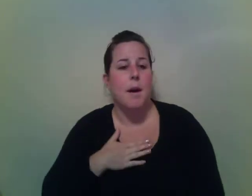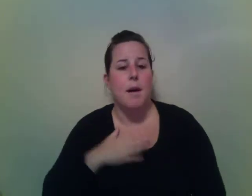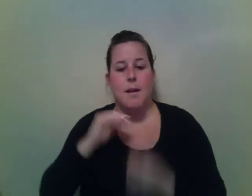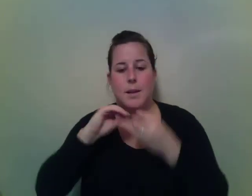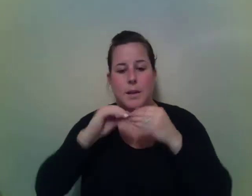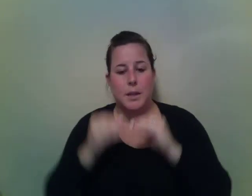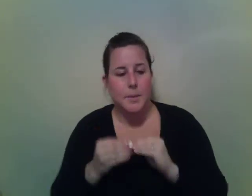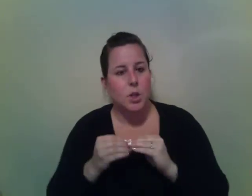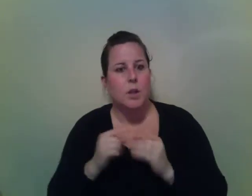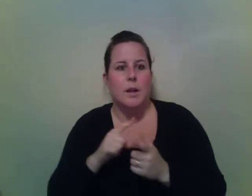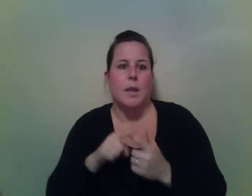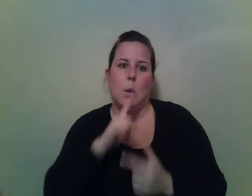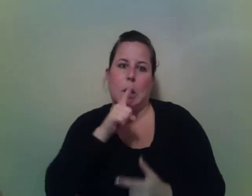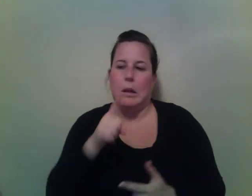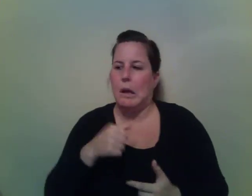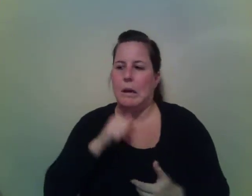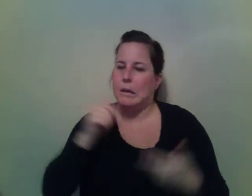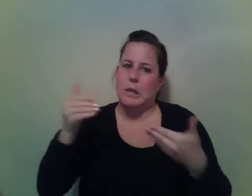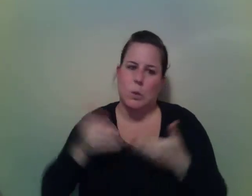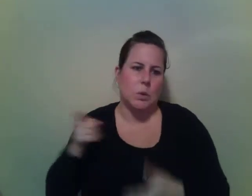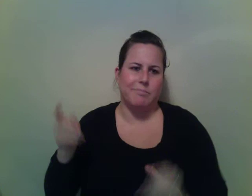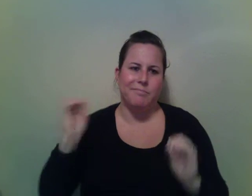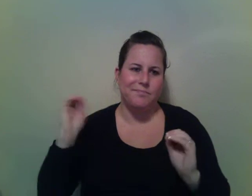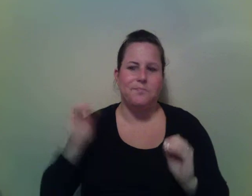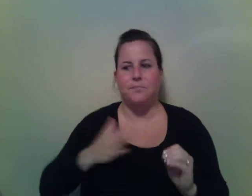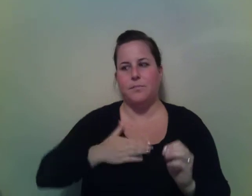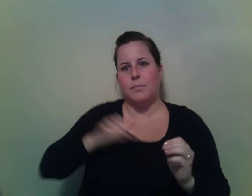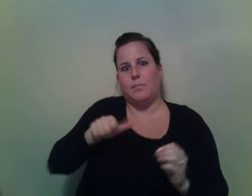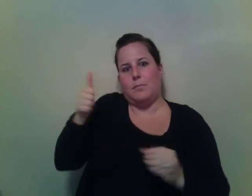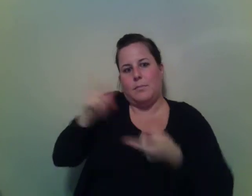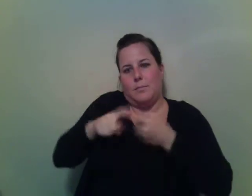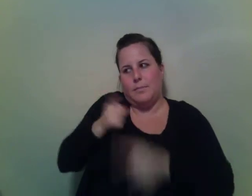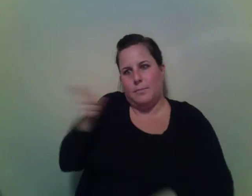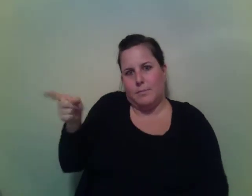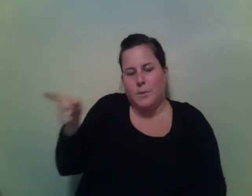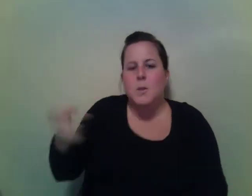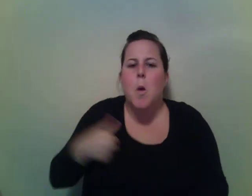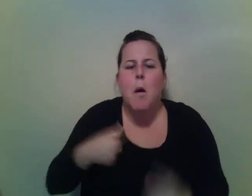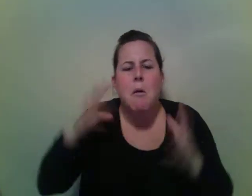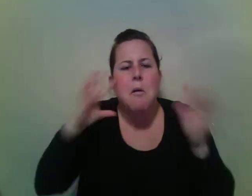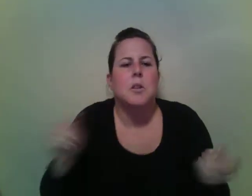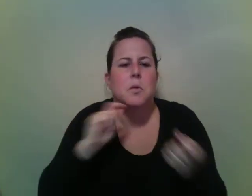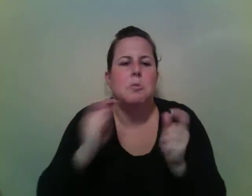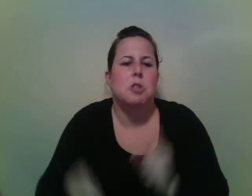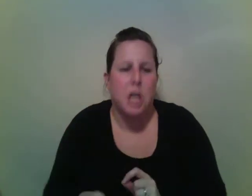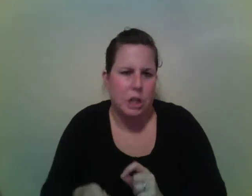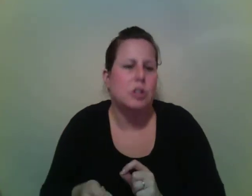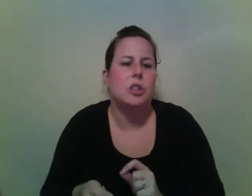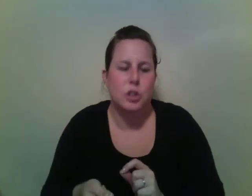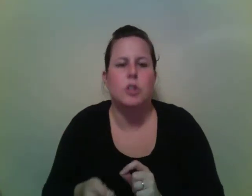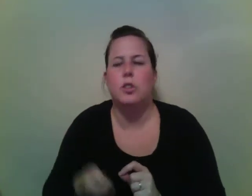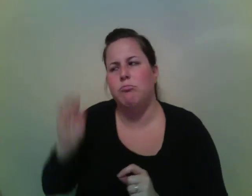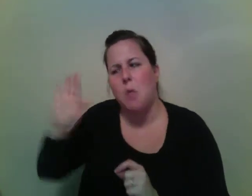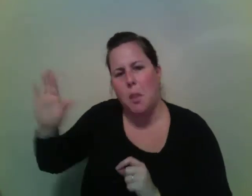and really, I didn't introduce them. It was a friend of mine that did. So I changed it to be, you know, my friend would be the